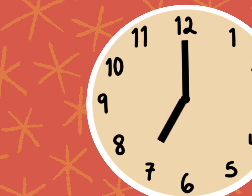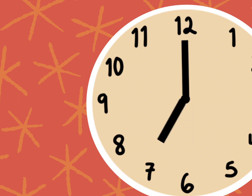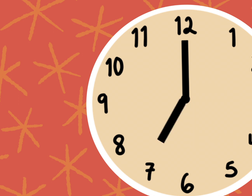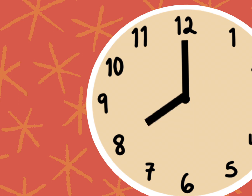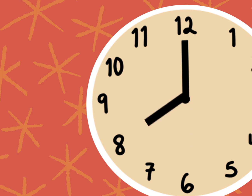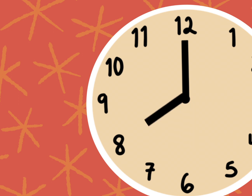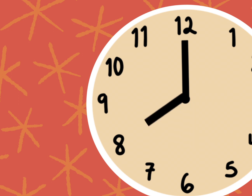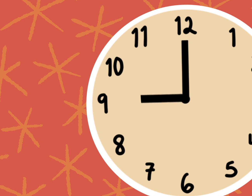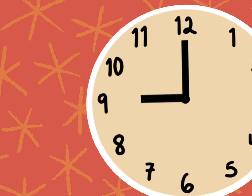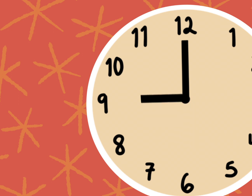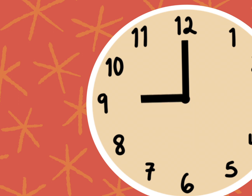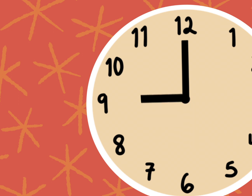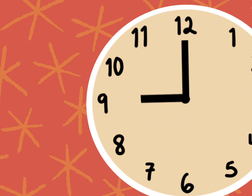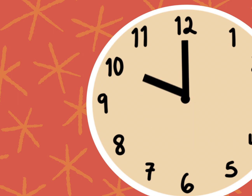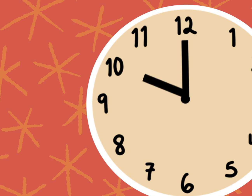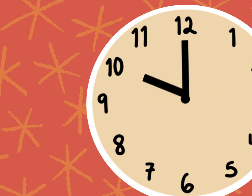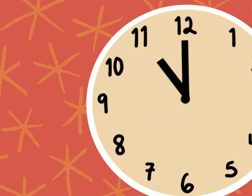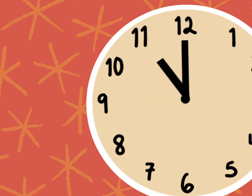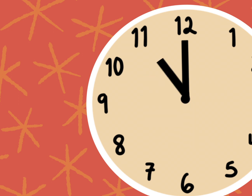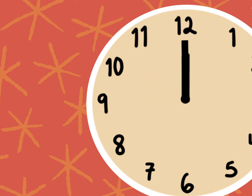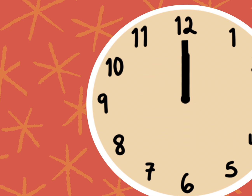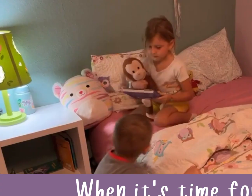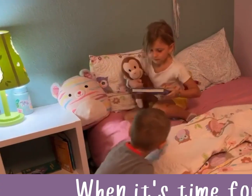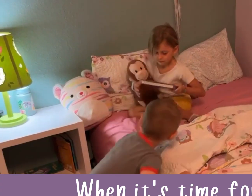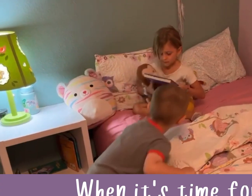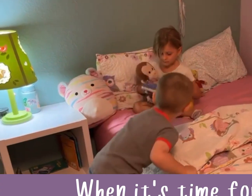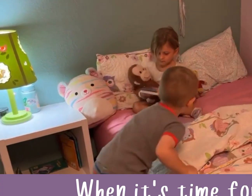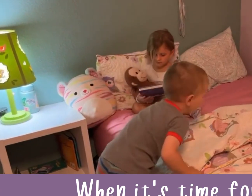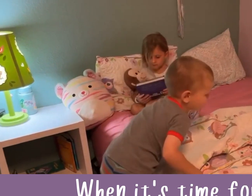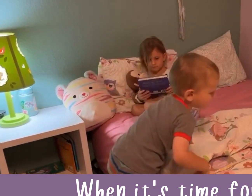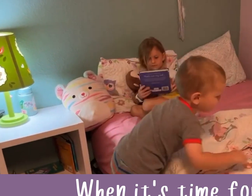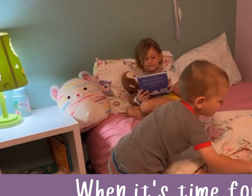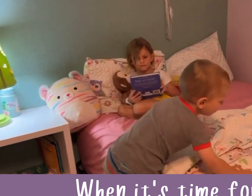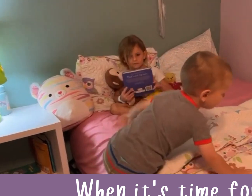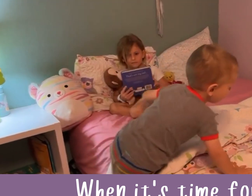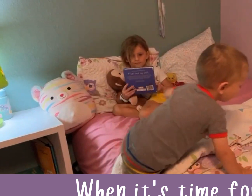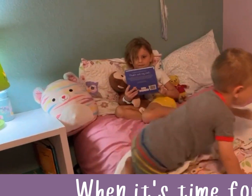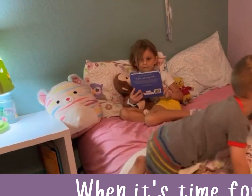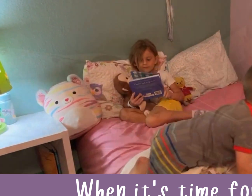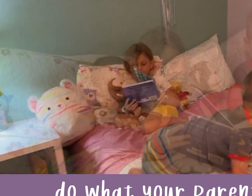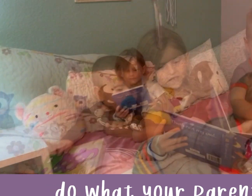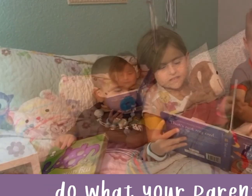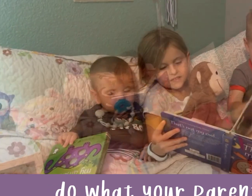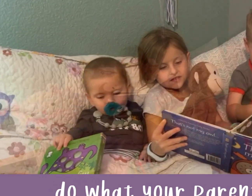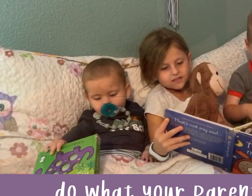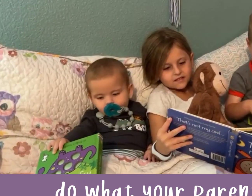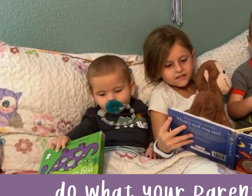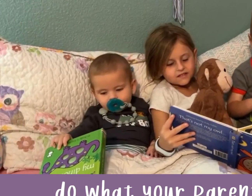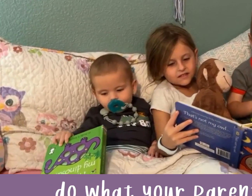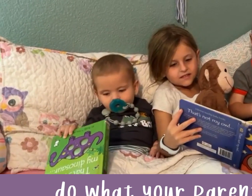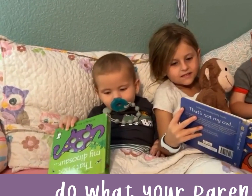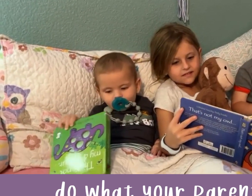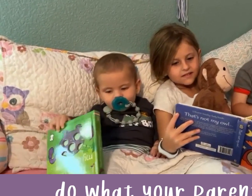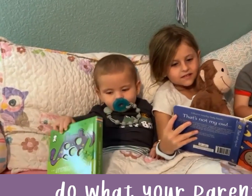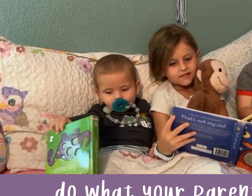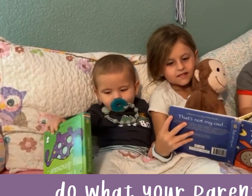seven, eight, nine, ten, eleven, twelve. When it's time for bed, do what your parents said.